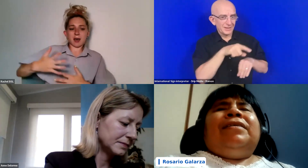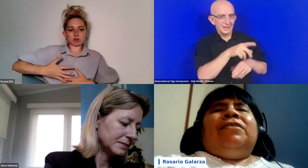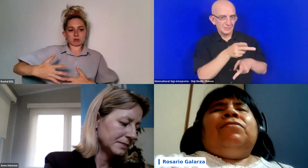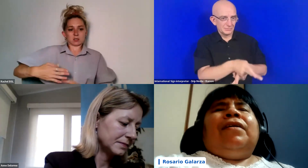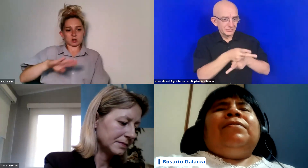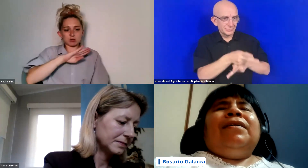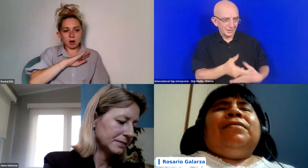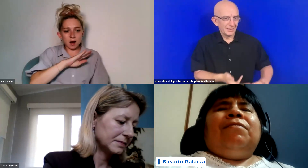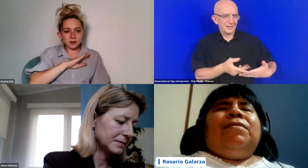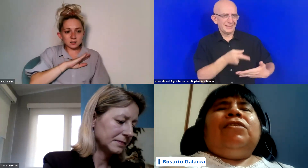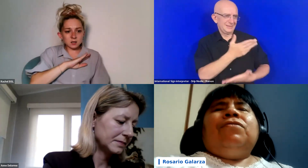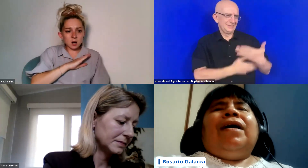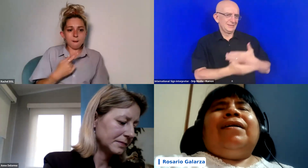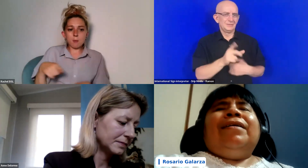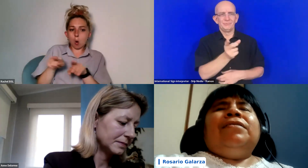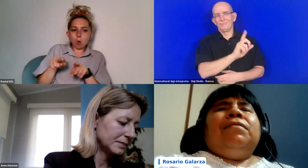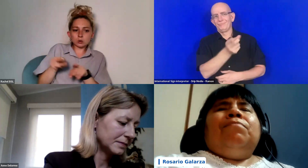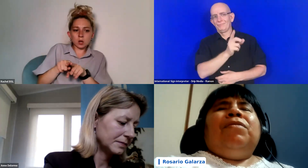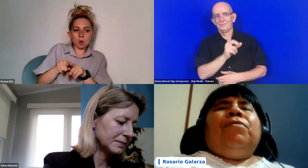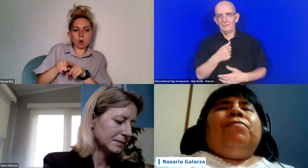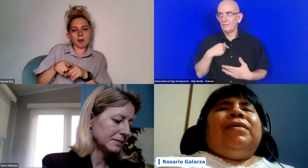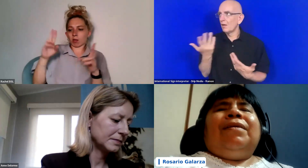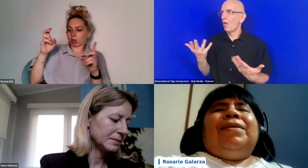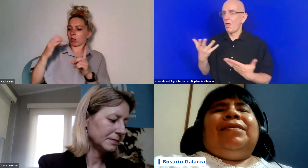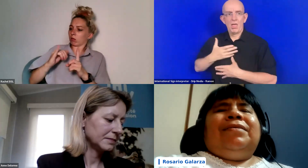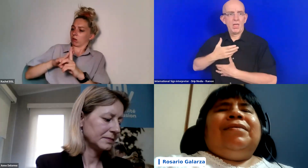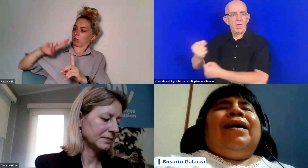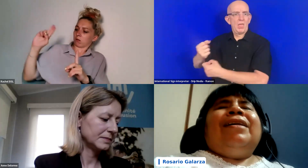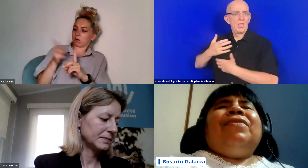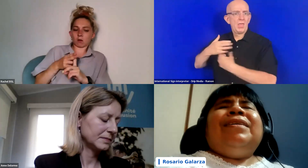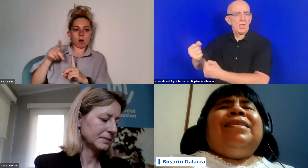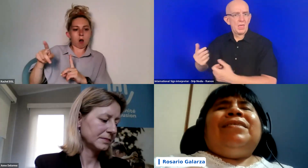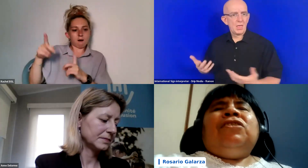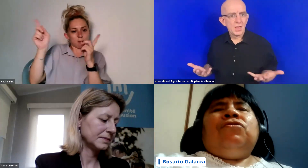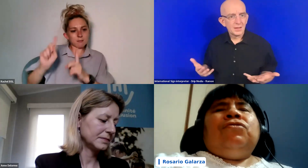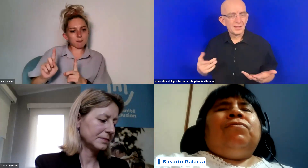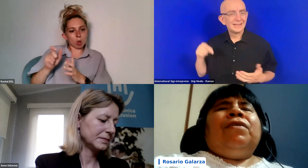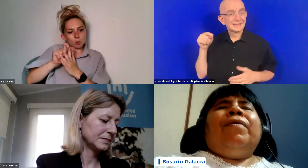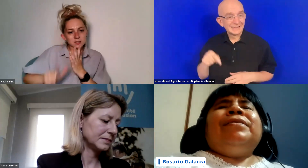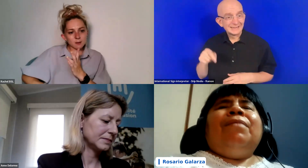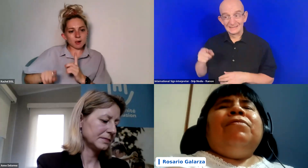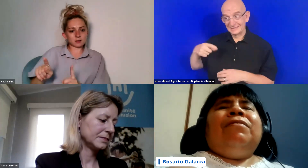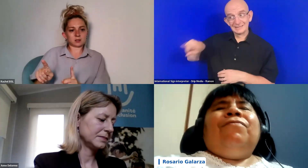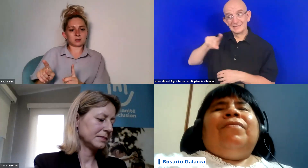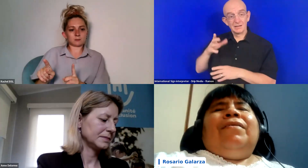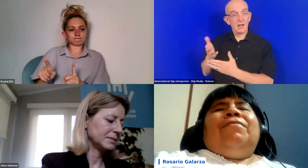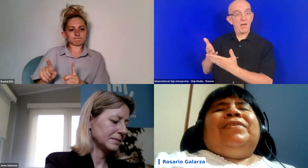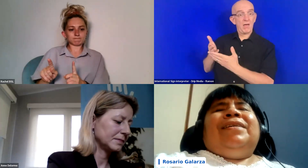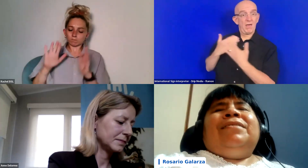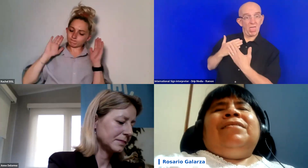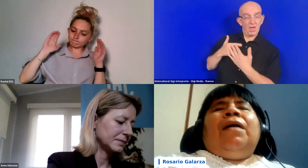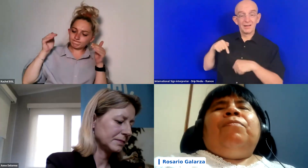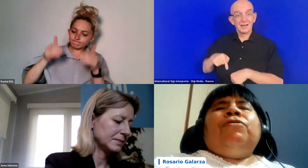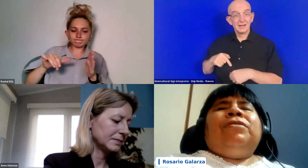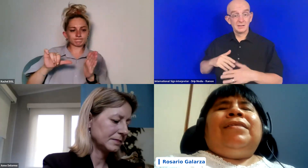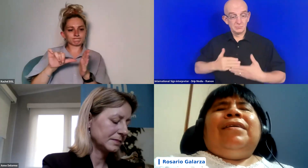harmful stereotypes and discrimination against people with disabilities. Addressing these issues requires a